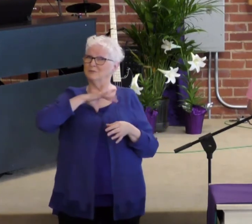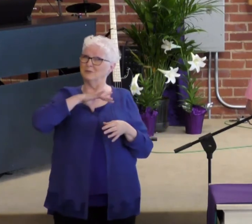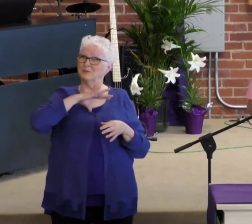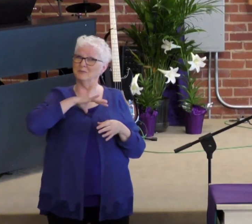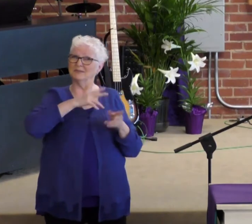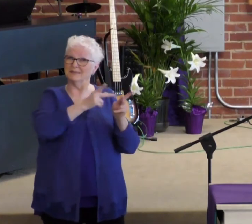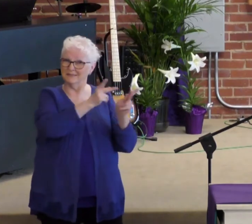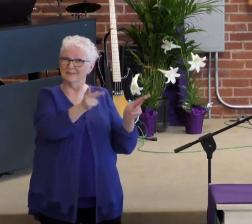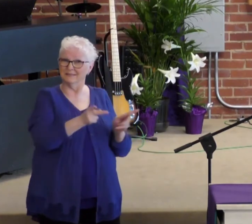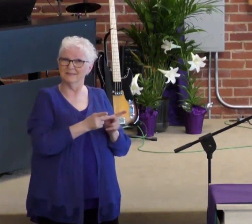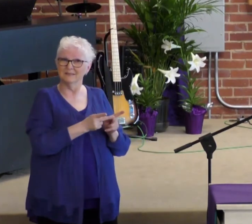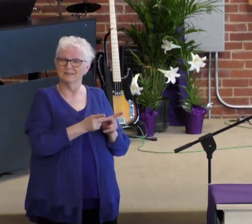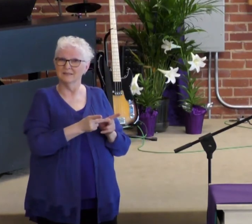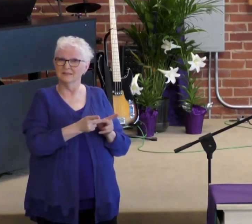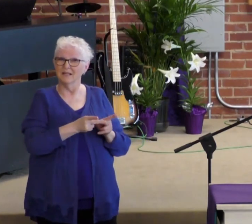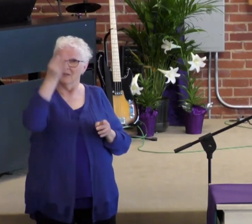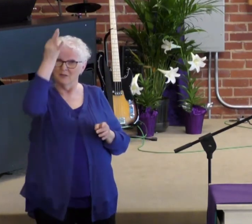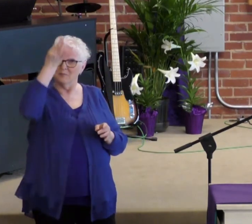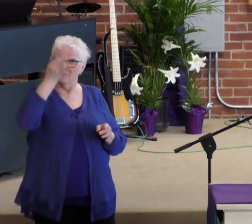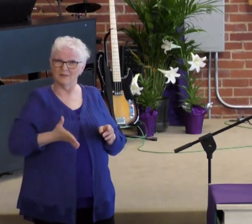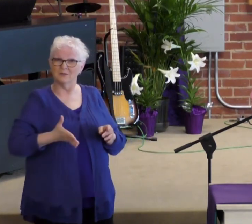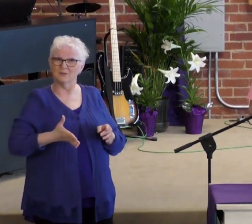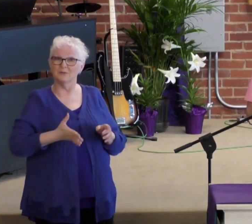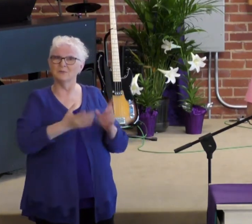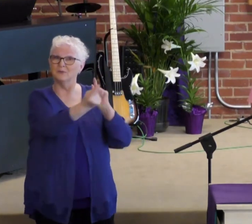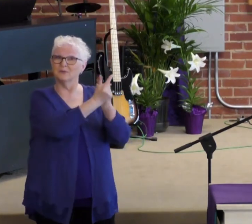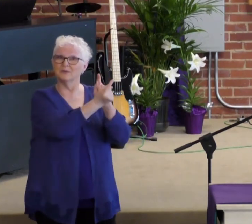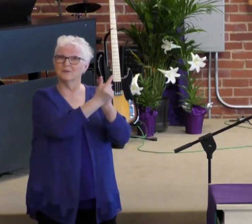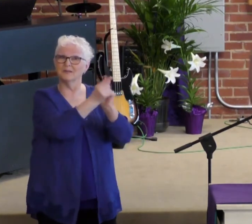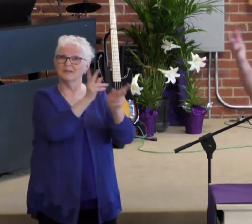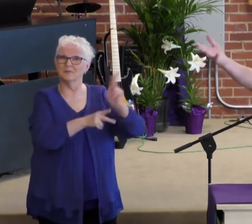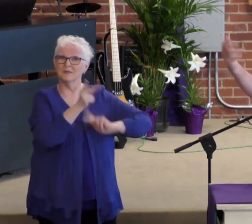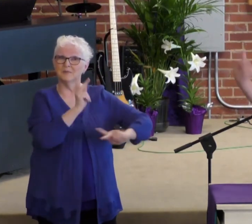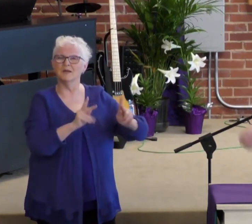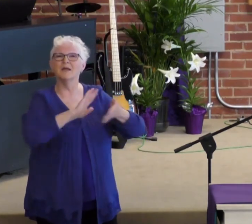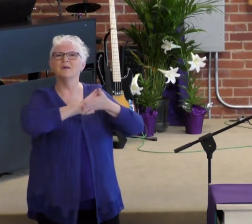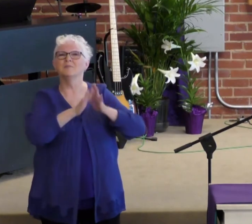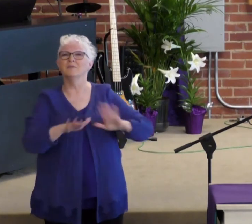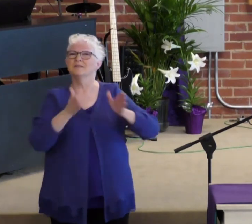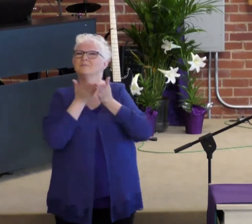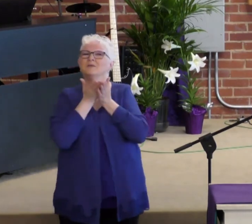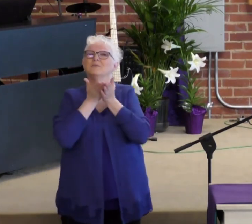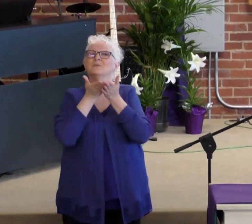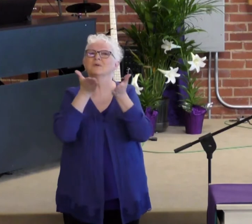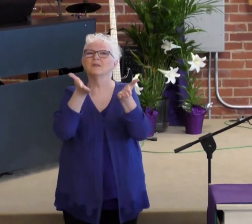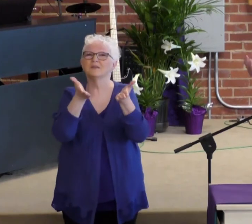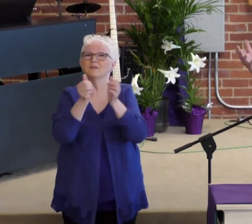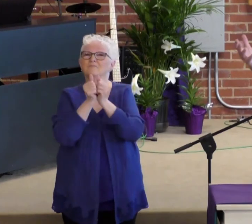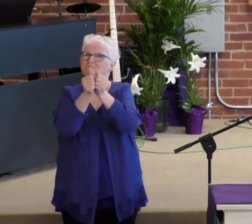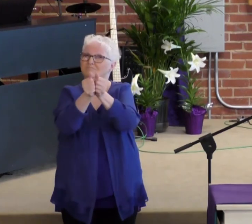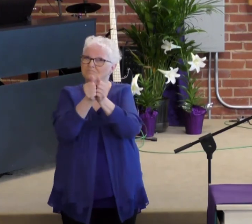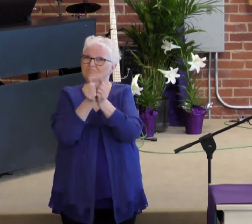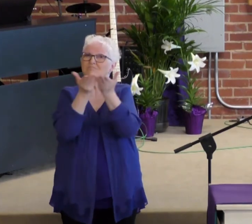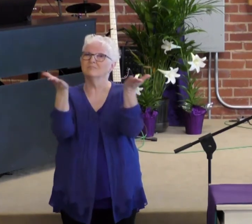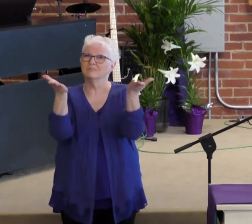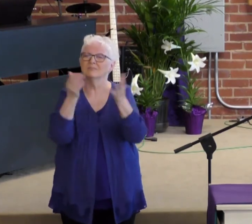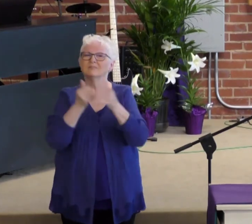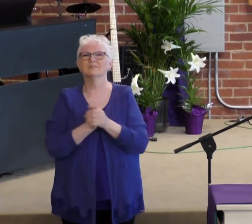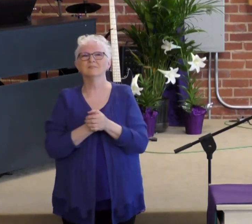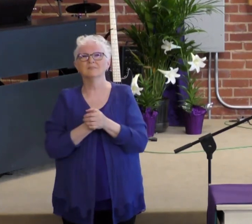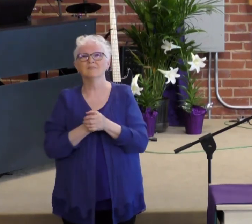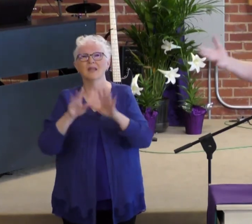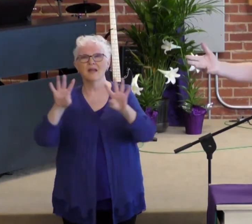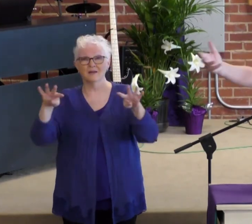settings, the pastor will greet the people and say, "Peace be with you." And the congregation will say